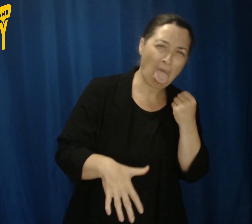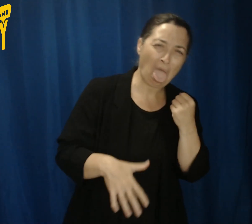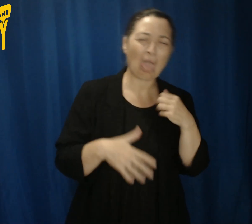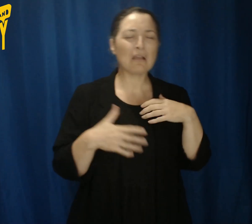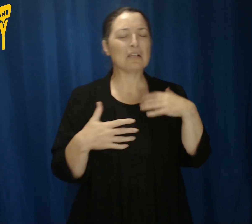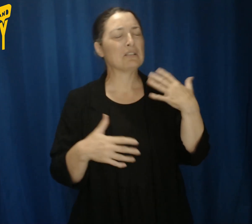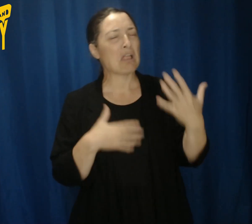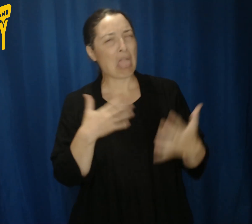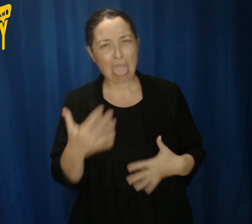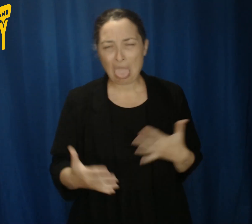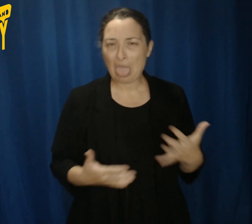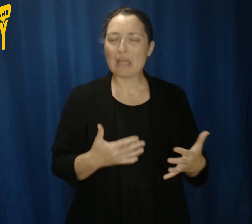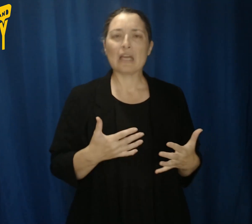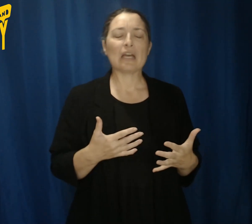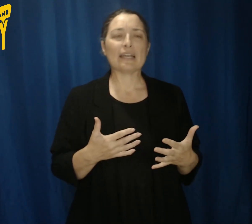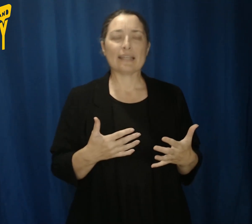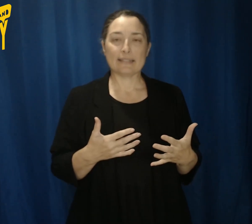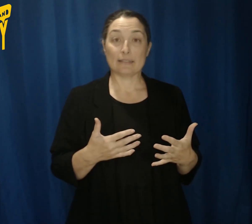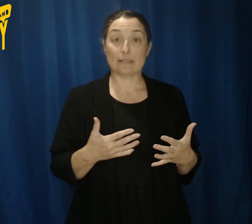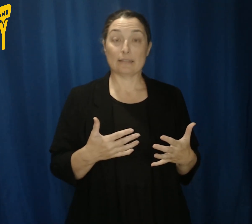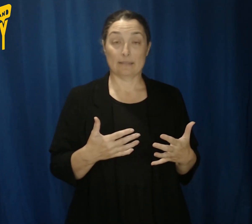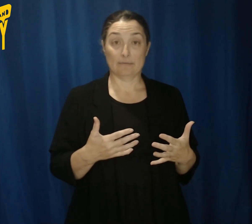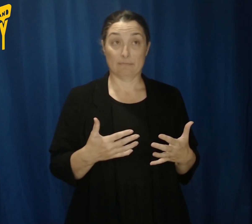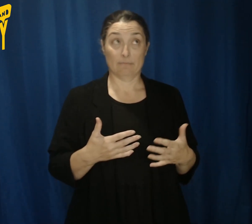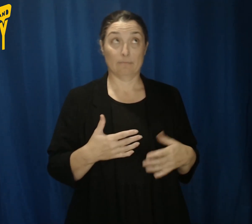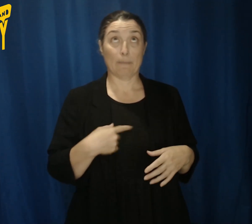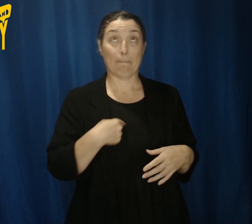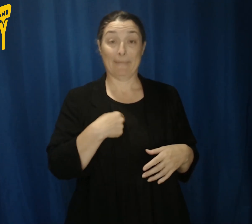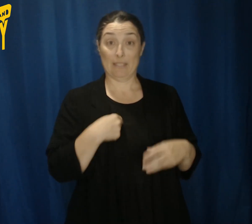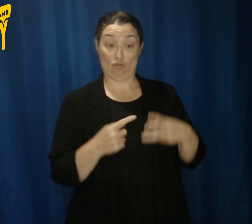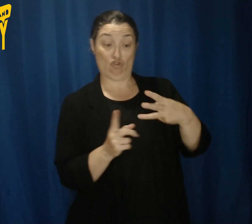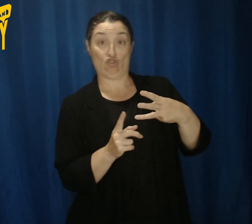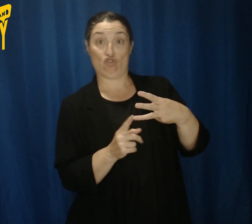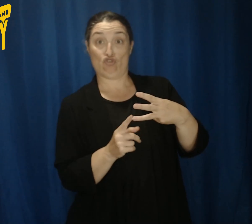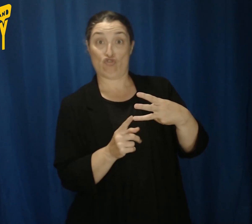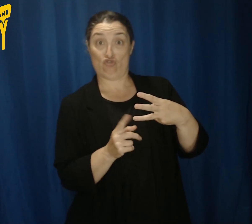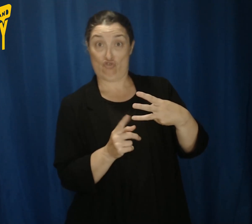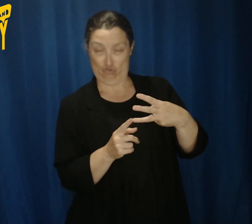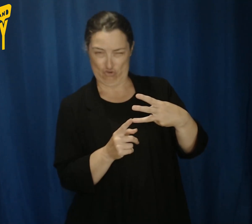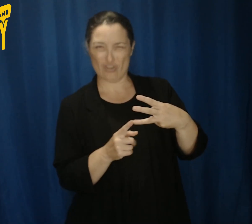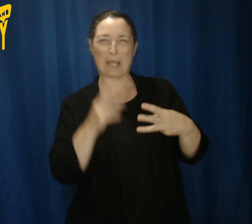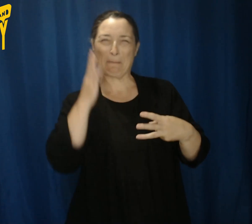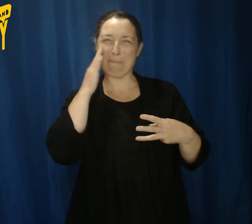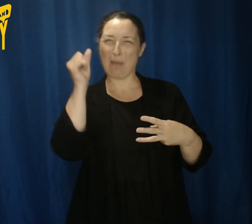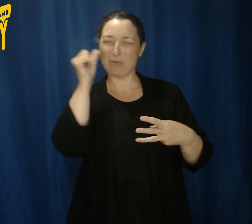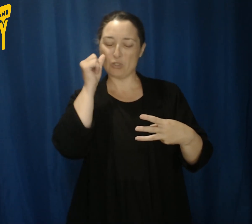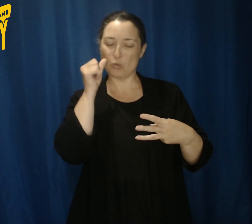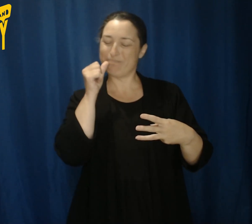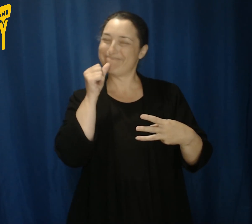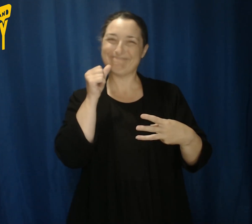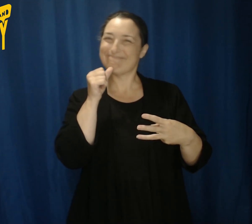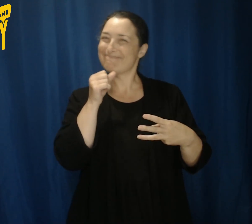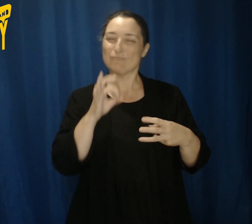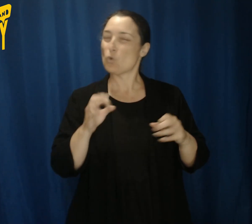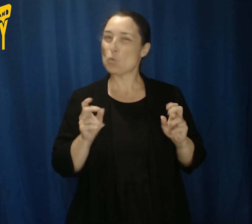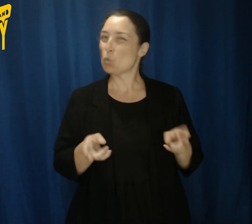and she knew, because I was my mum's third pregnancy, she knew that this was abnormal, and she actually got quite panicked and said to